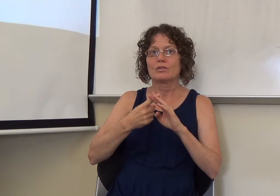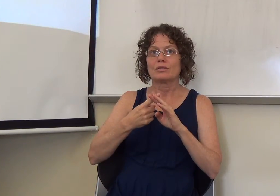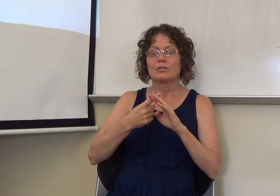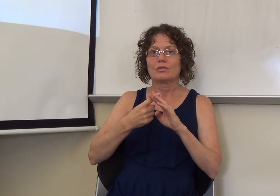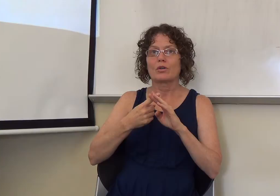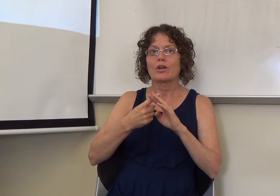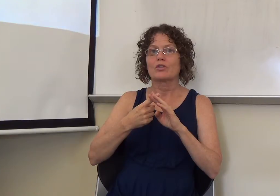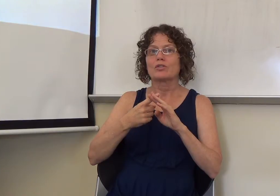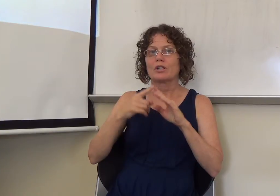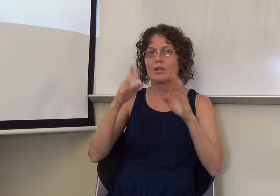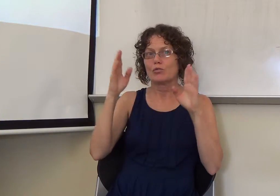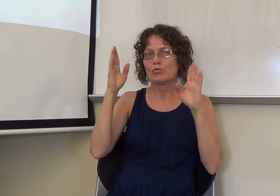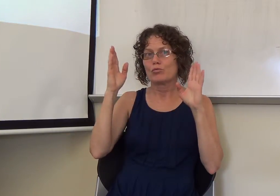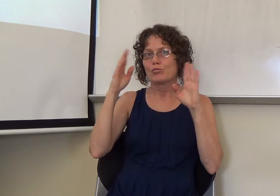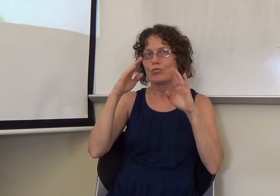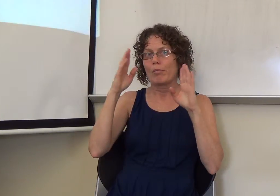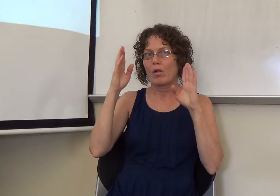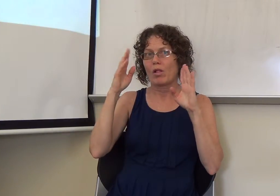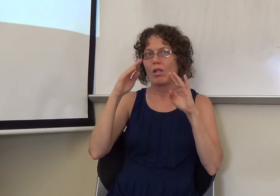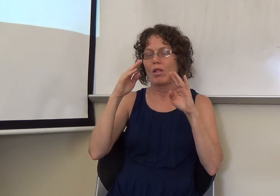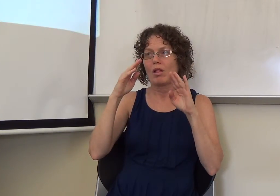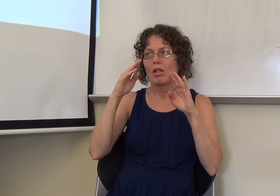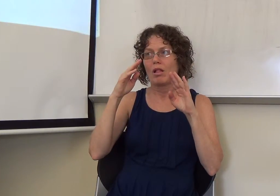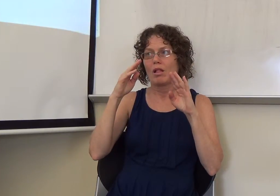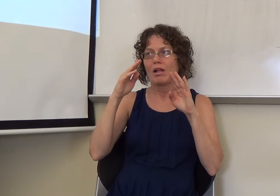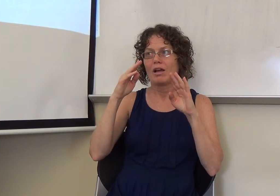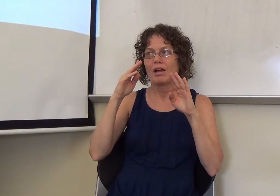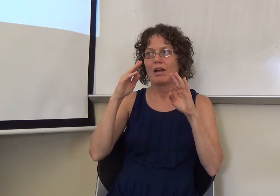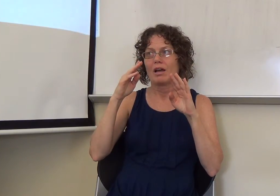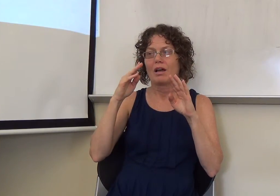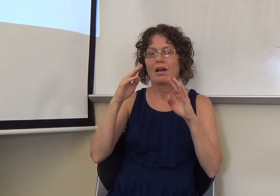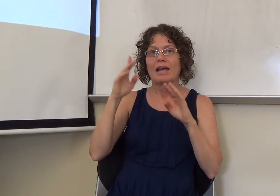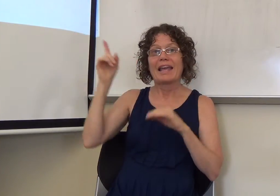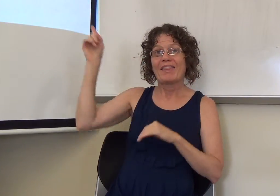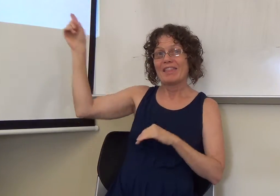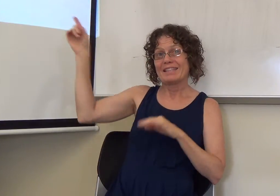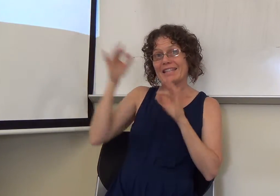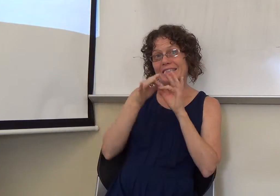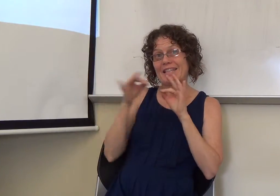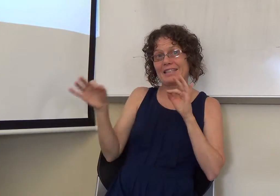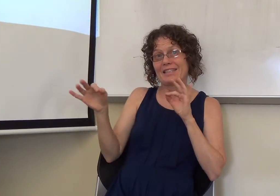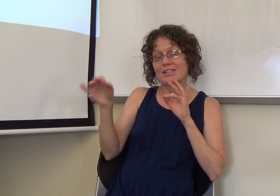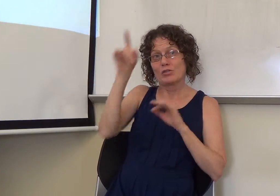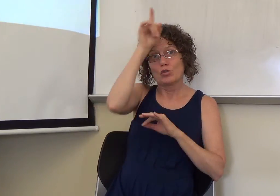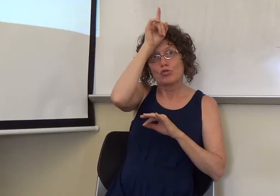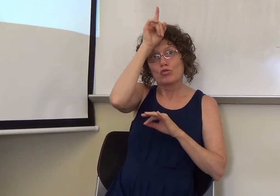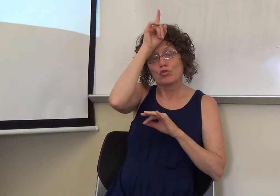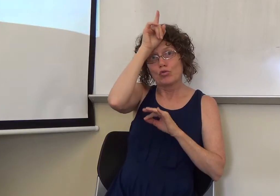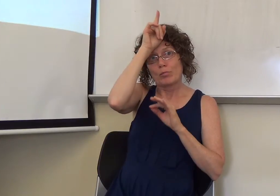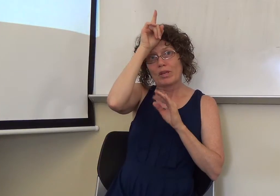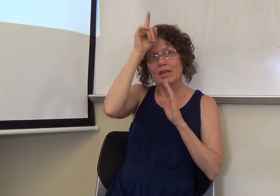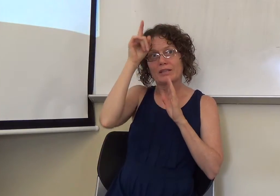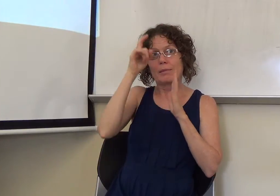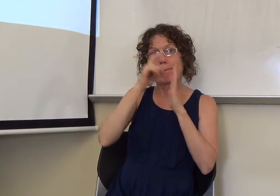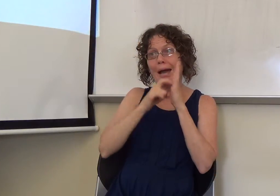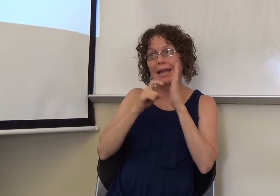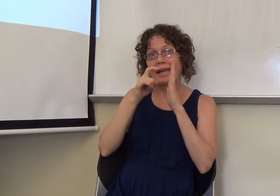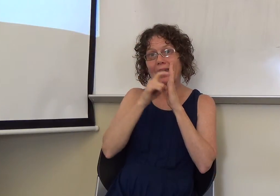trouble. Well, in this sentence, are the Germans mining? No.